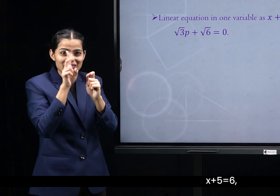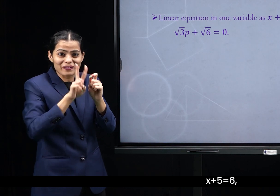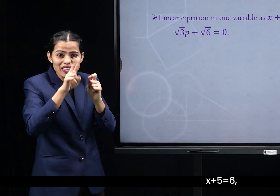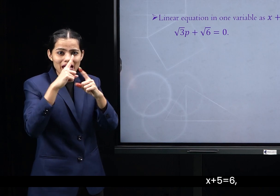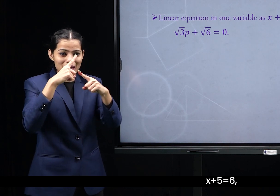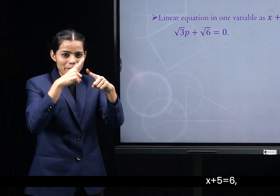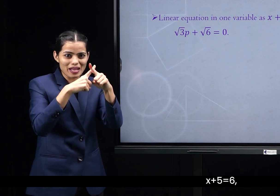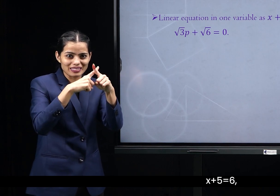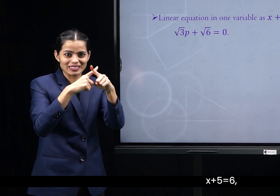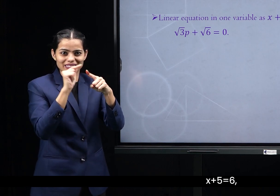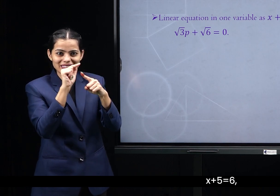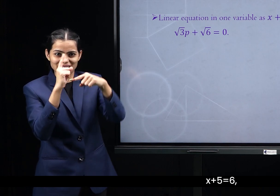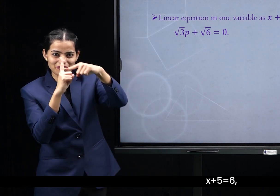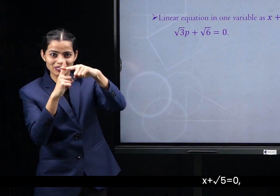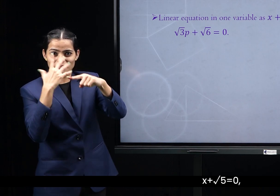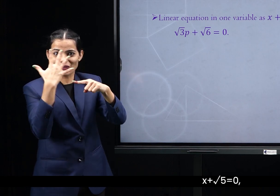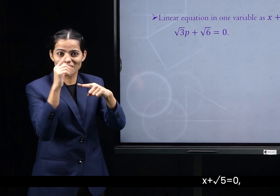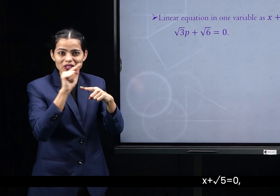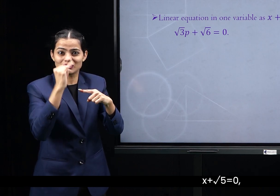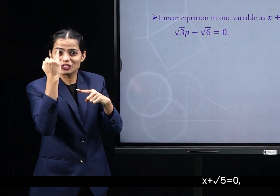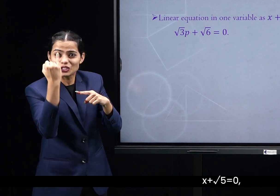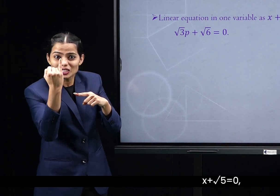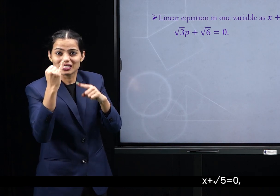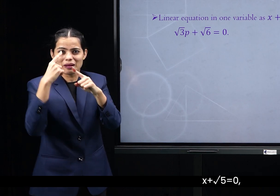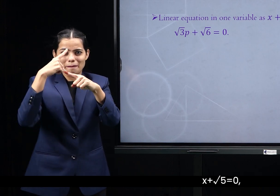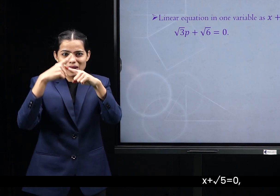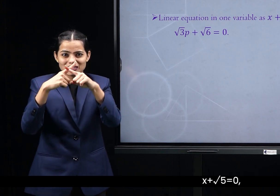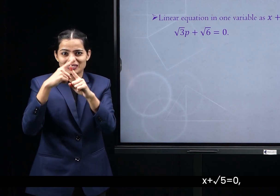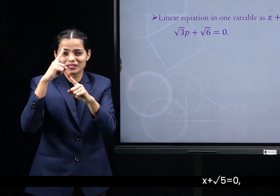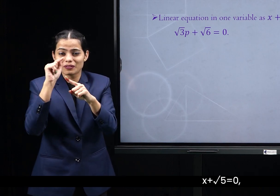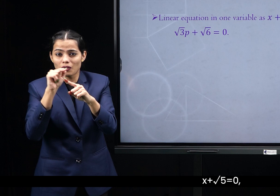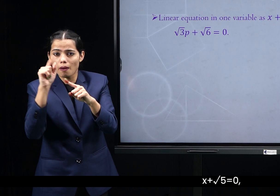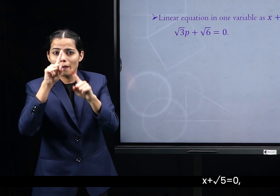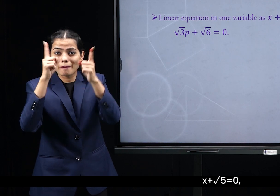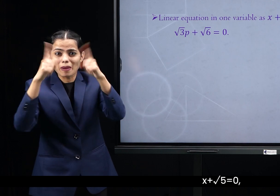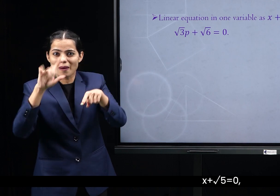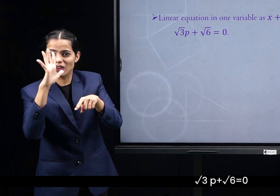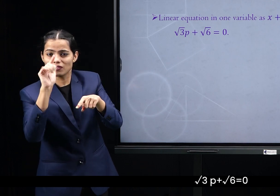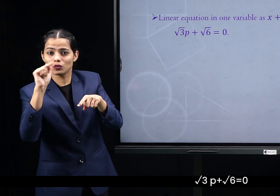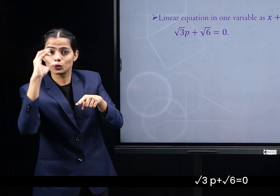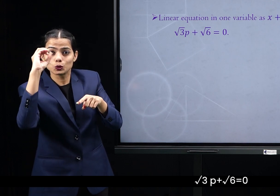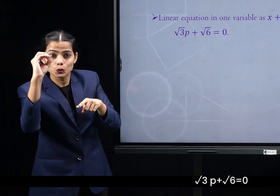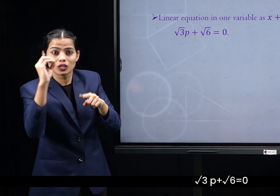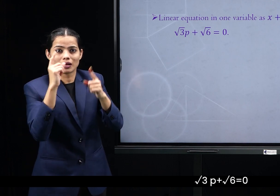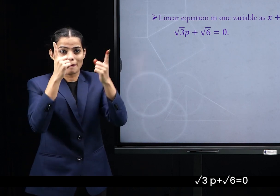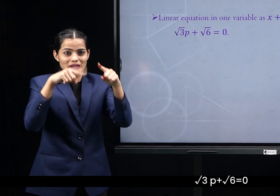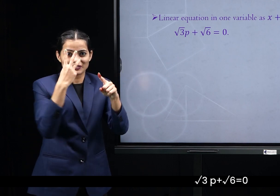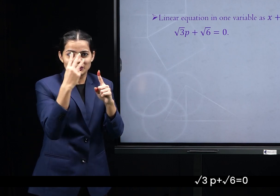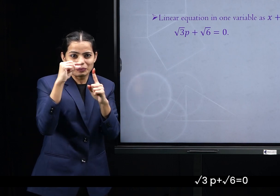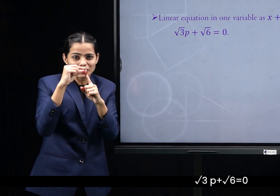is equal to 6. x plus root 5 is equal to 0, root 3p plus root 6